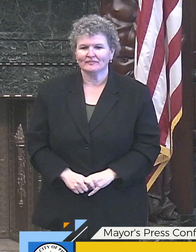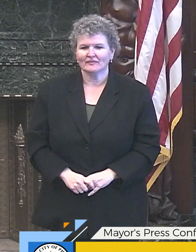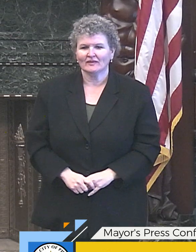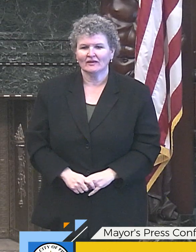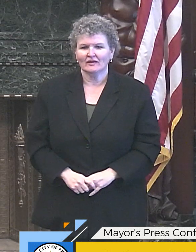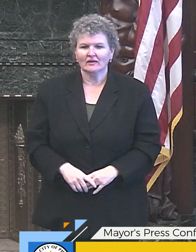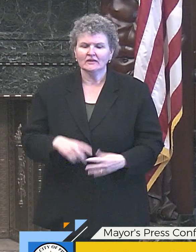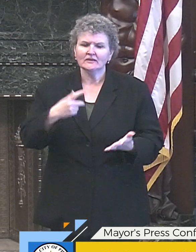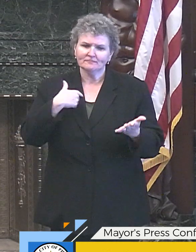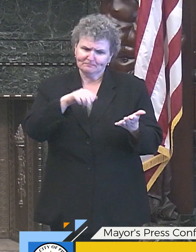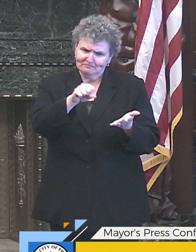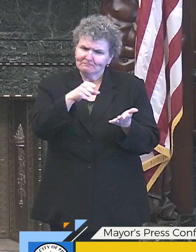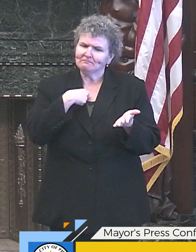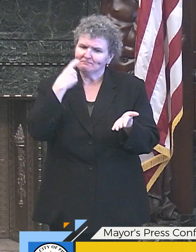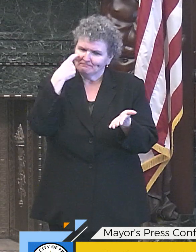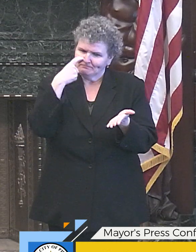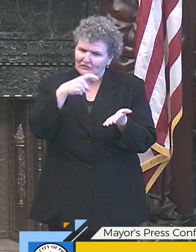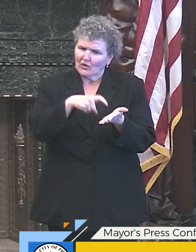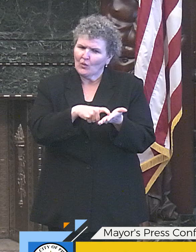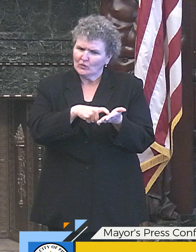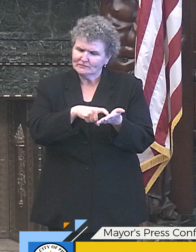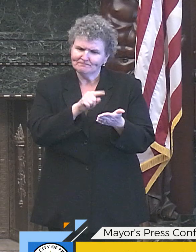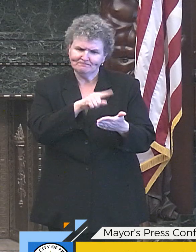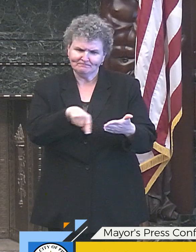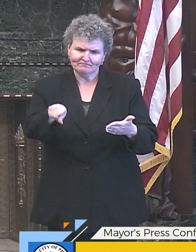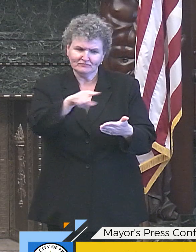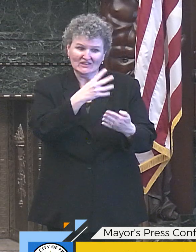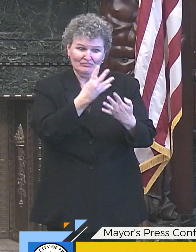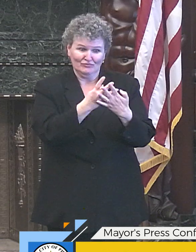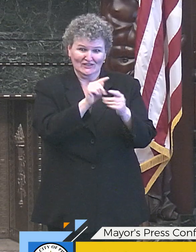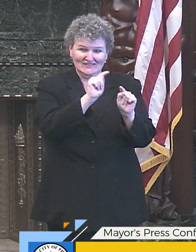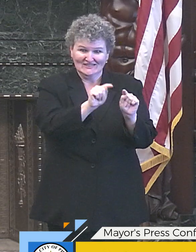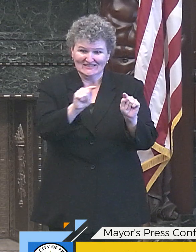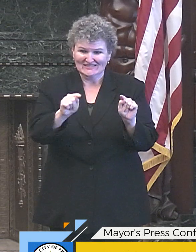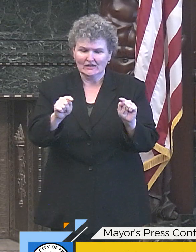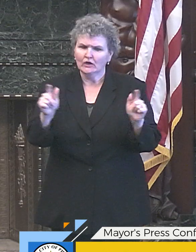calls for us to reduce the prison population, and we're working